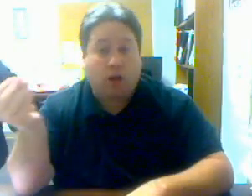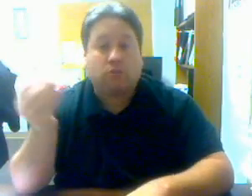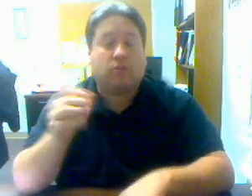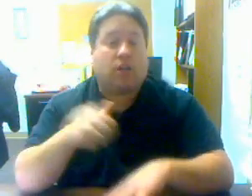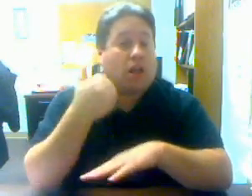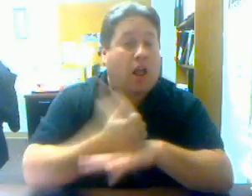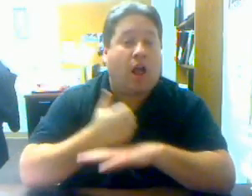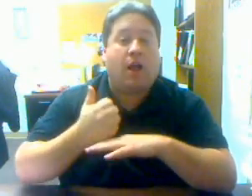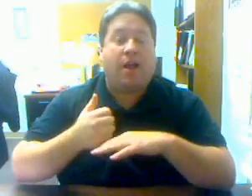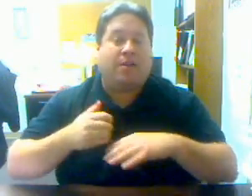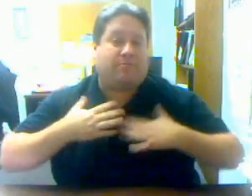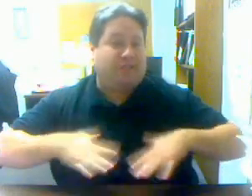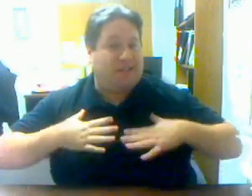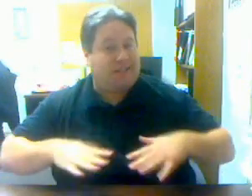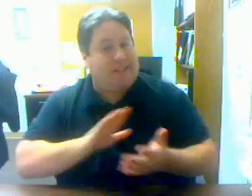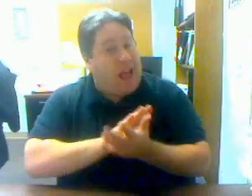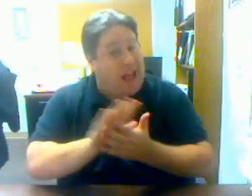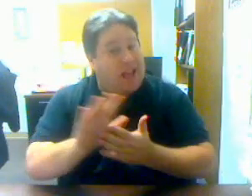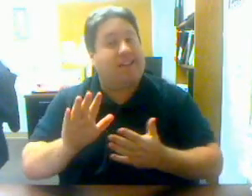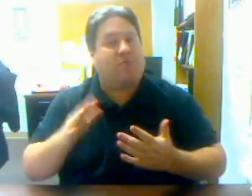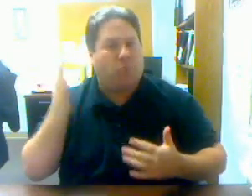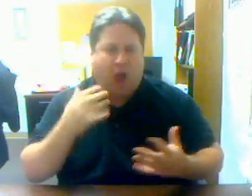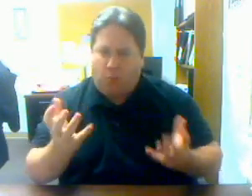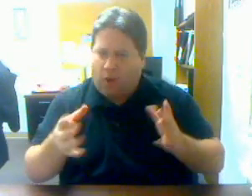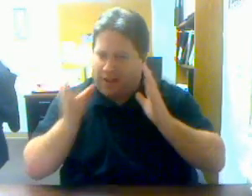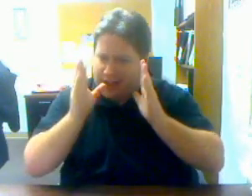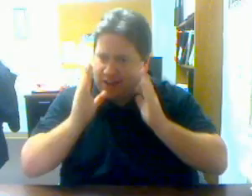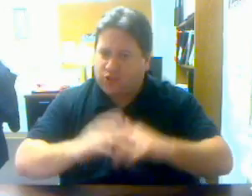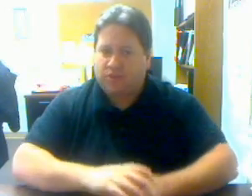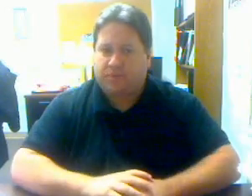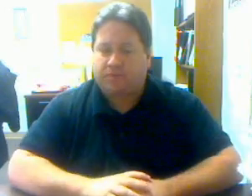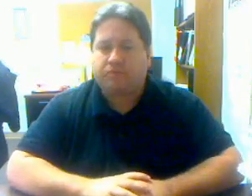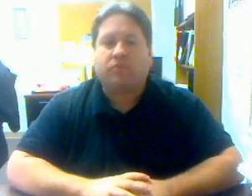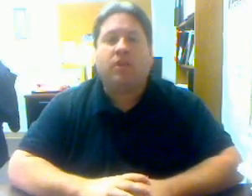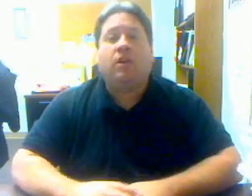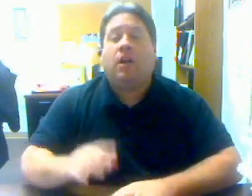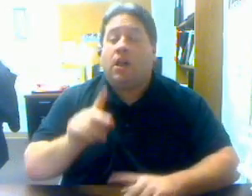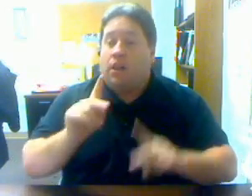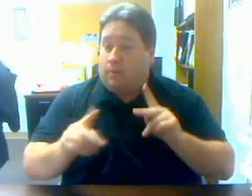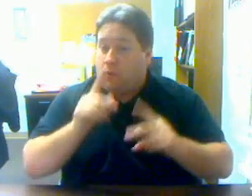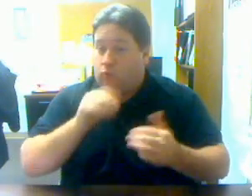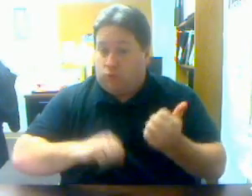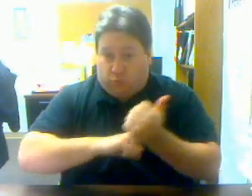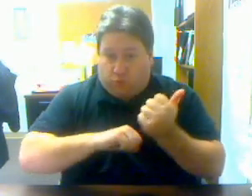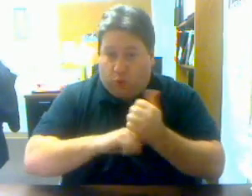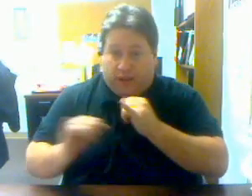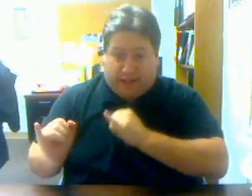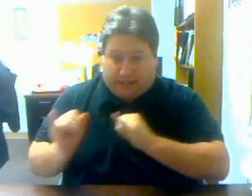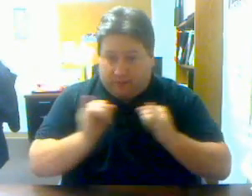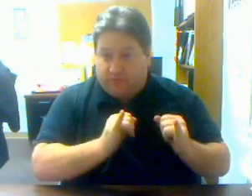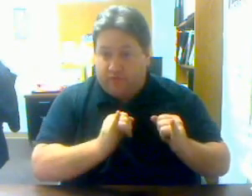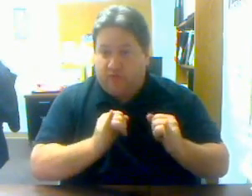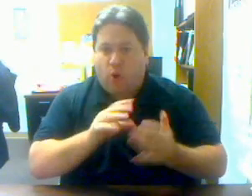attention. So people that we support have learned inappropriate ways to get attention. They go up to the